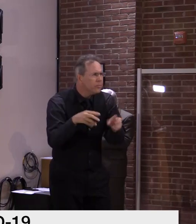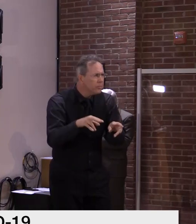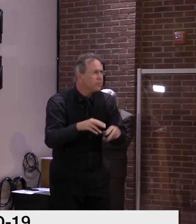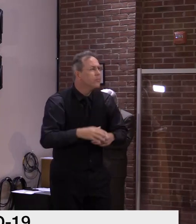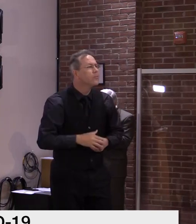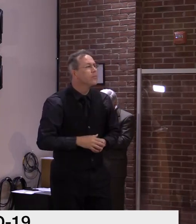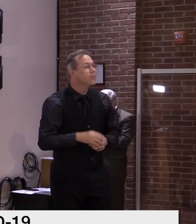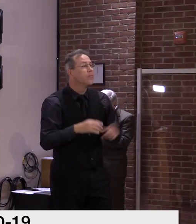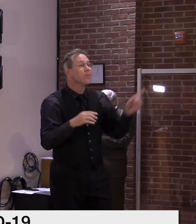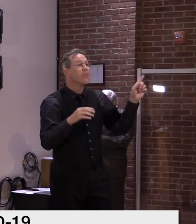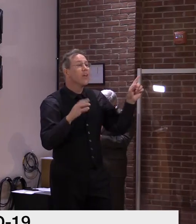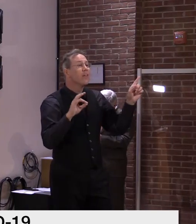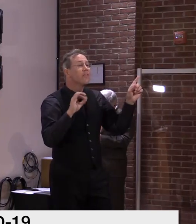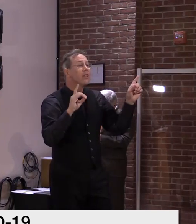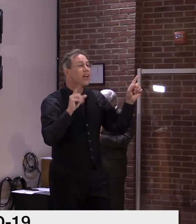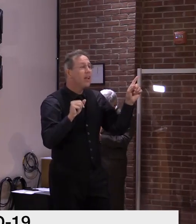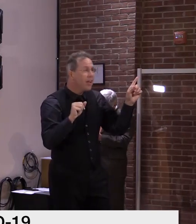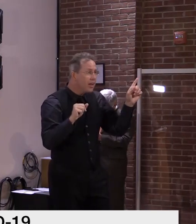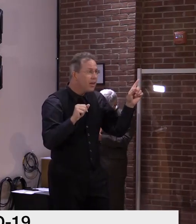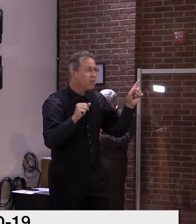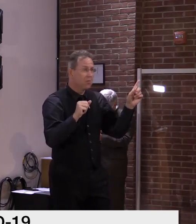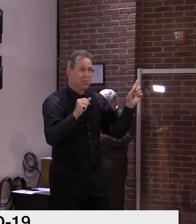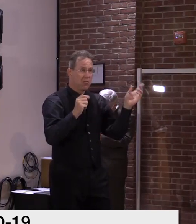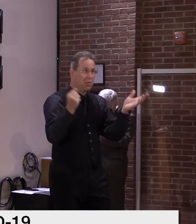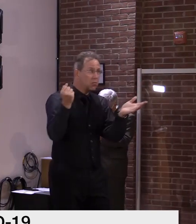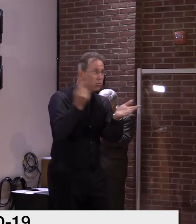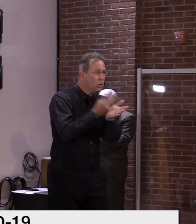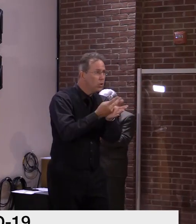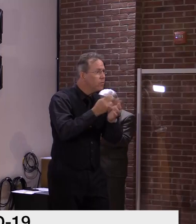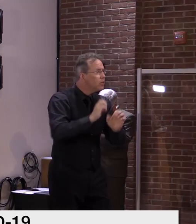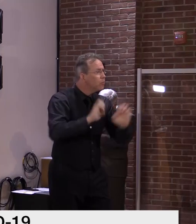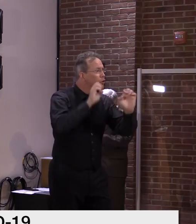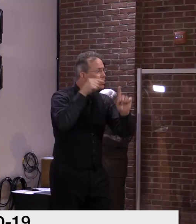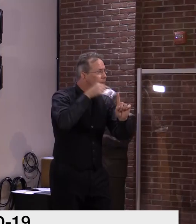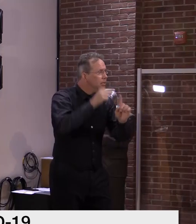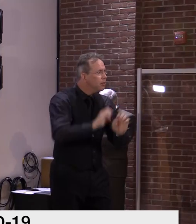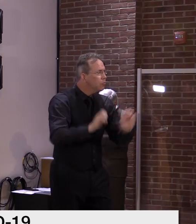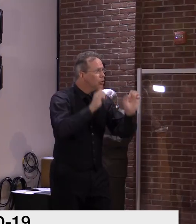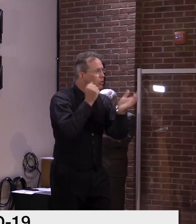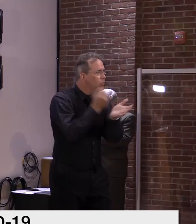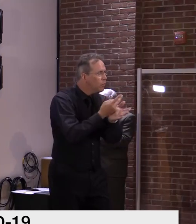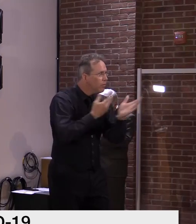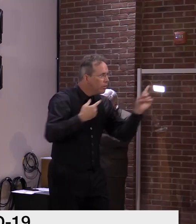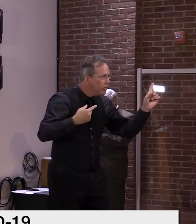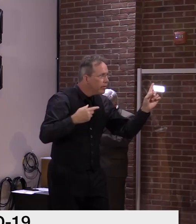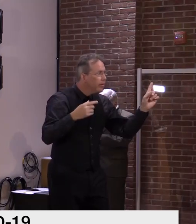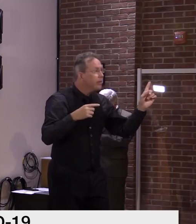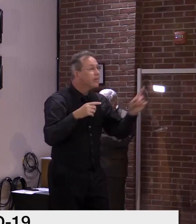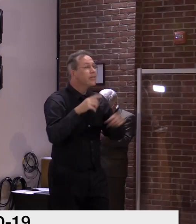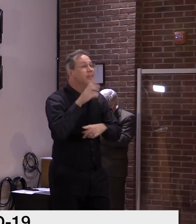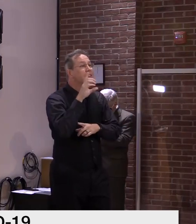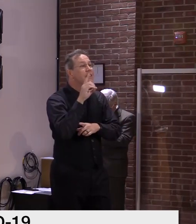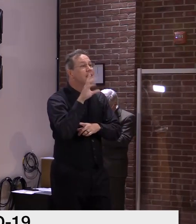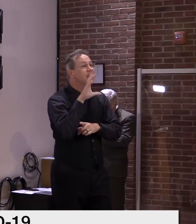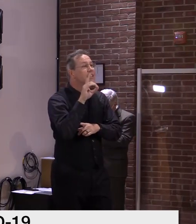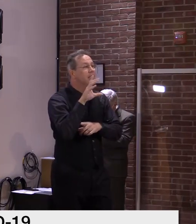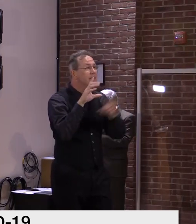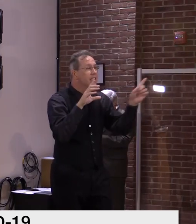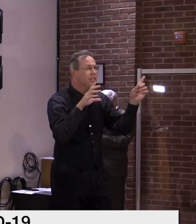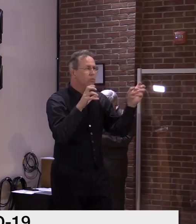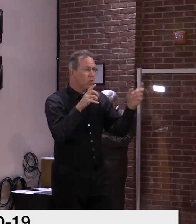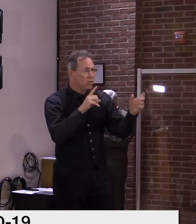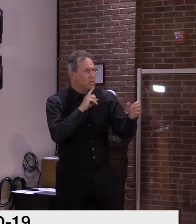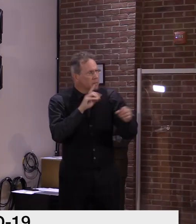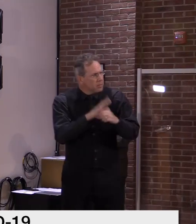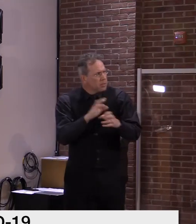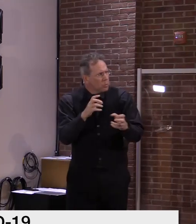it will become the recommendation of the CDC and others, or it may. But there'll be a lot of